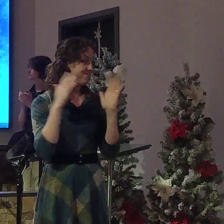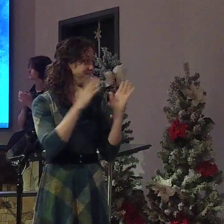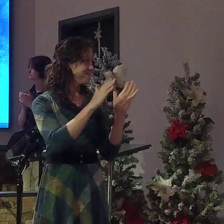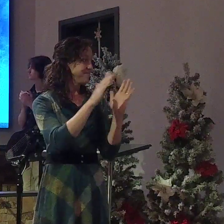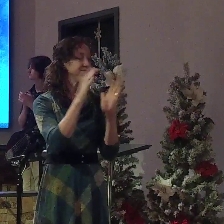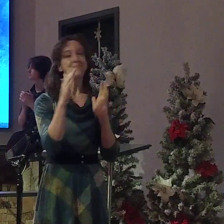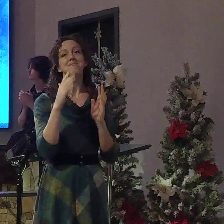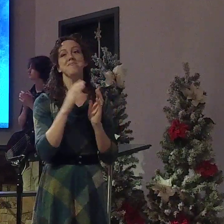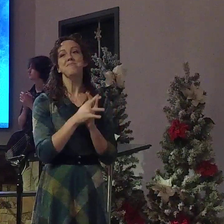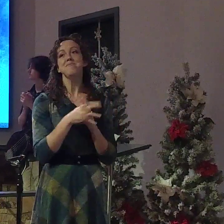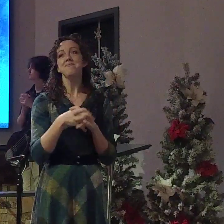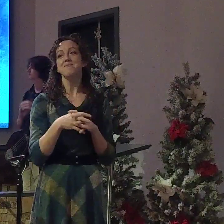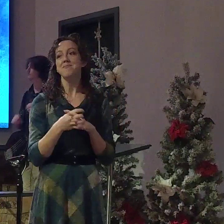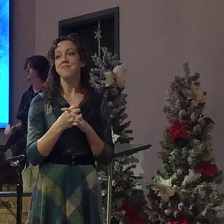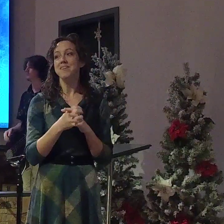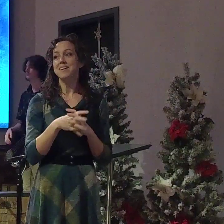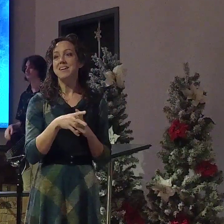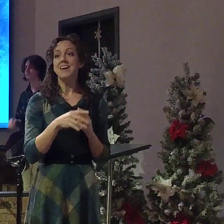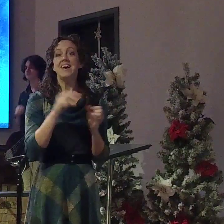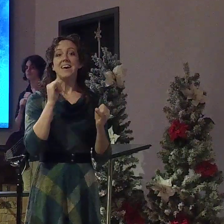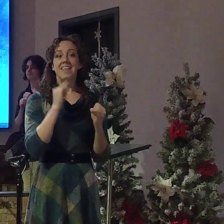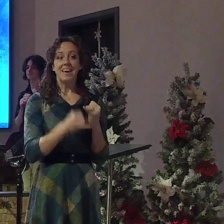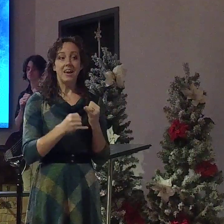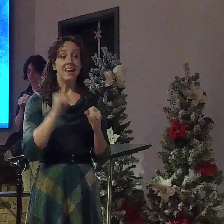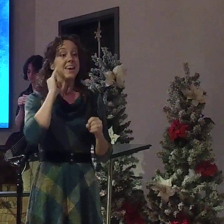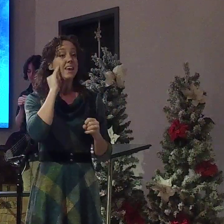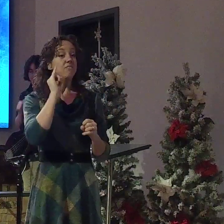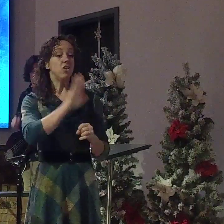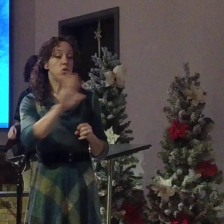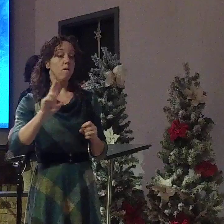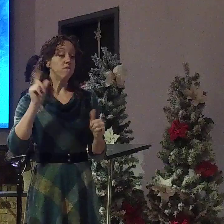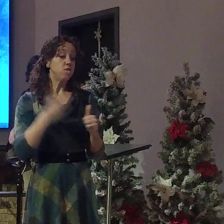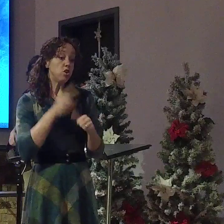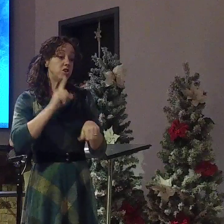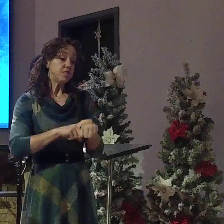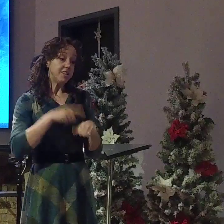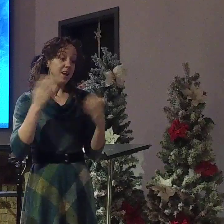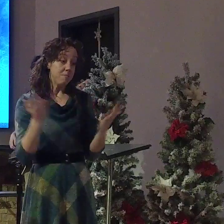Hi, there's Linda. So right over here in the front.